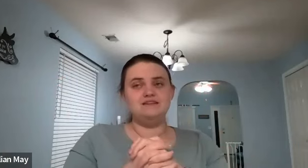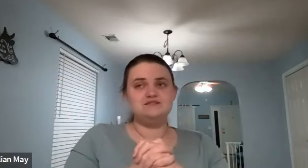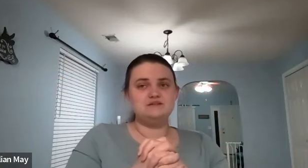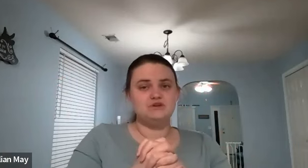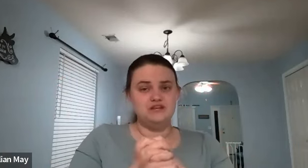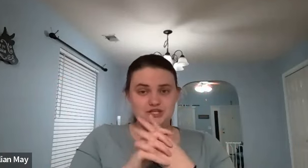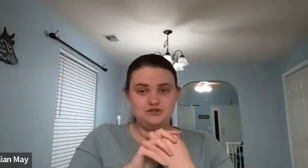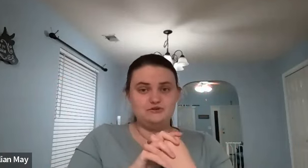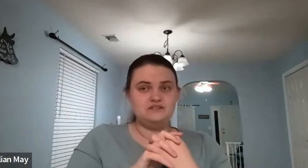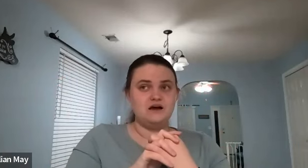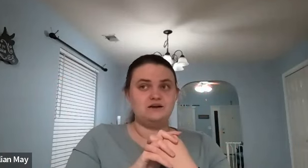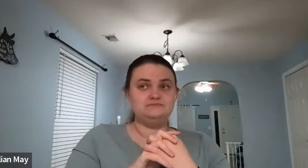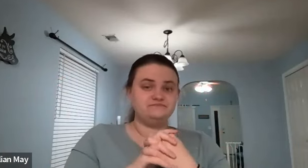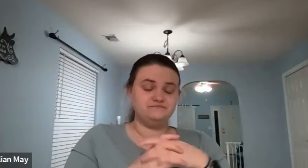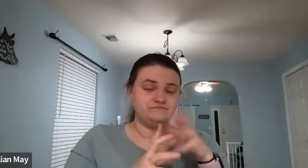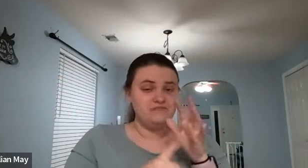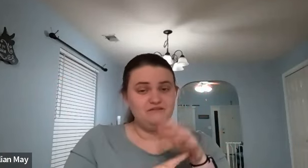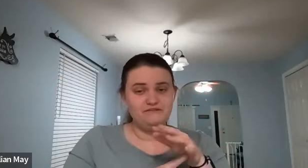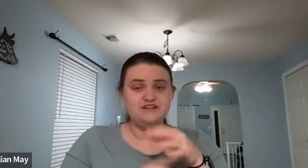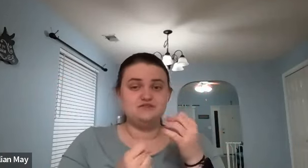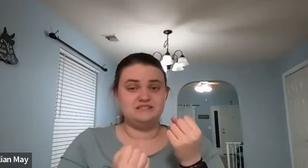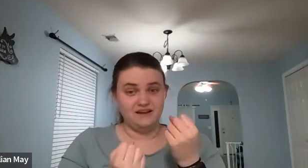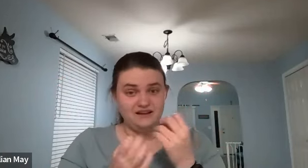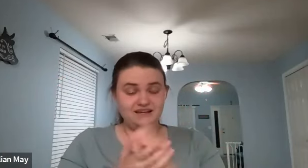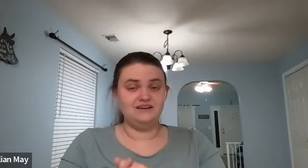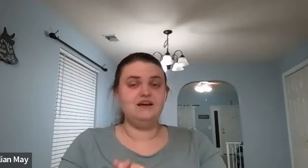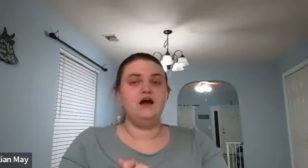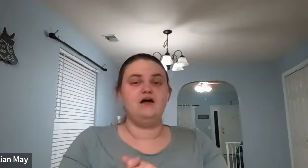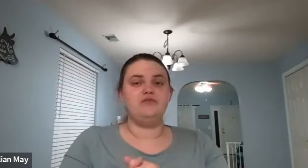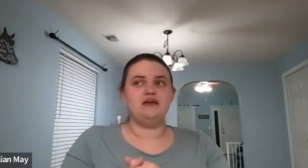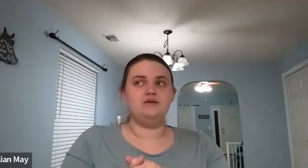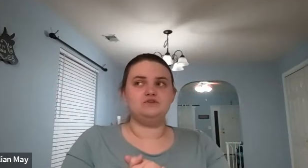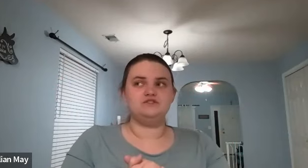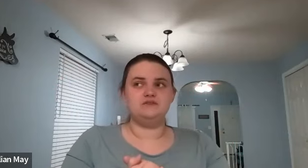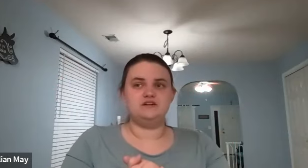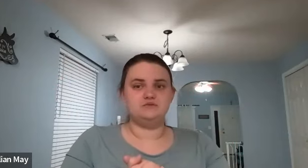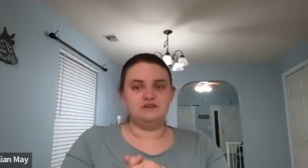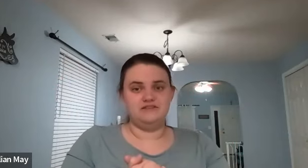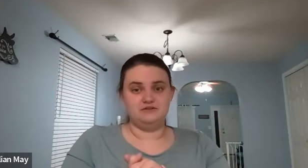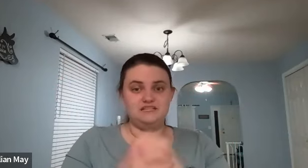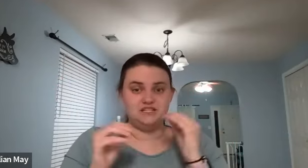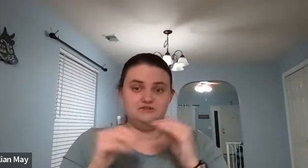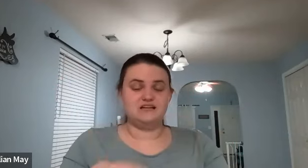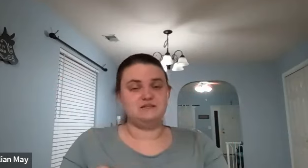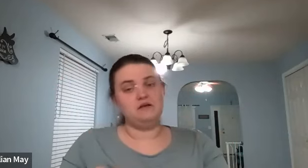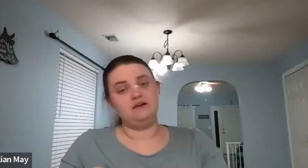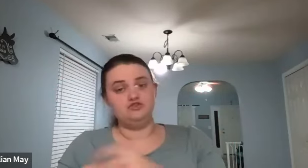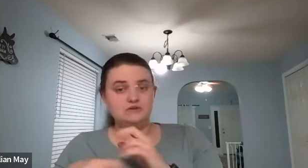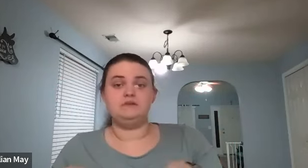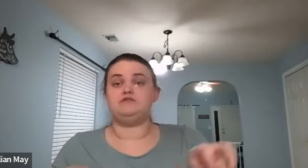do some really cute videos with signing. They will do videos where like they're teaching you signs about like a trip, like they're